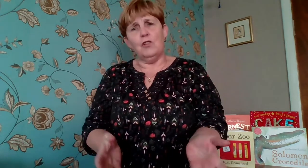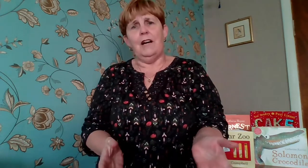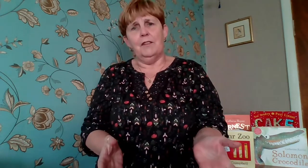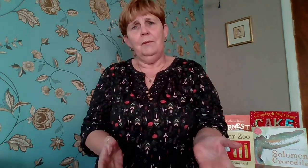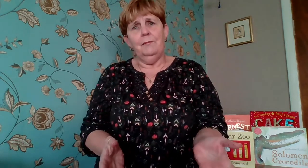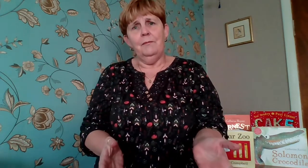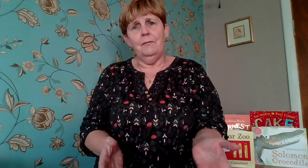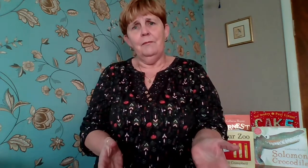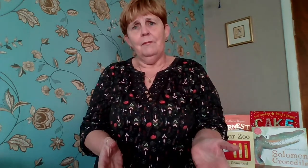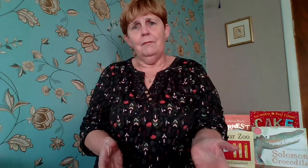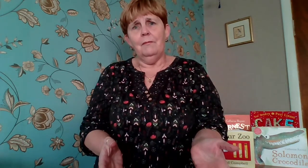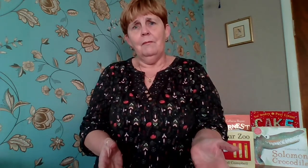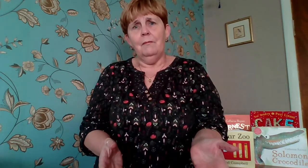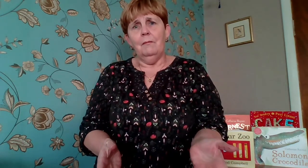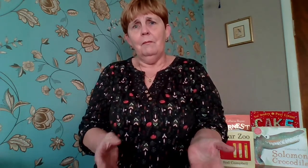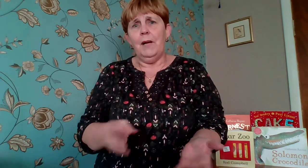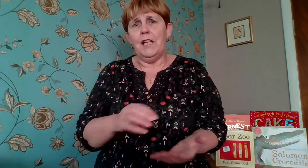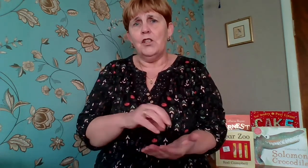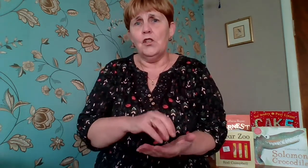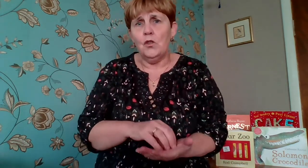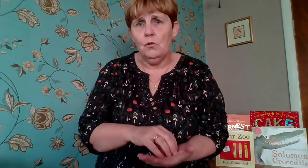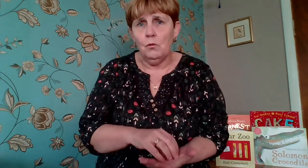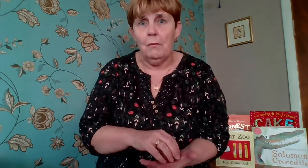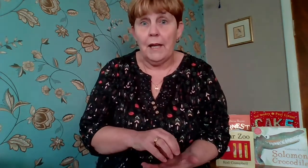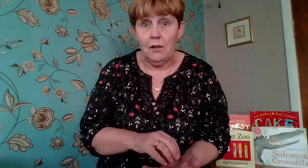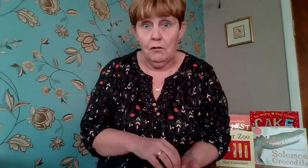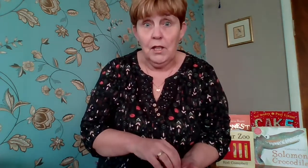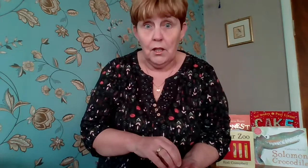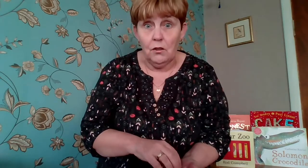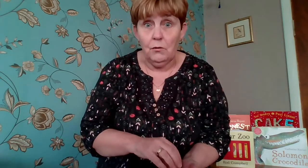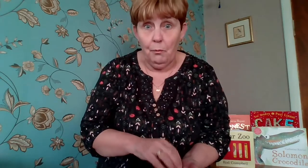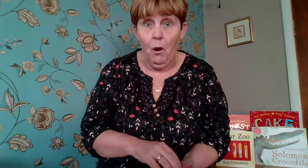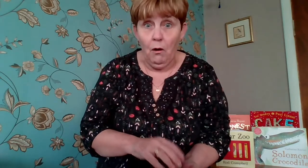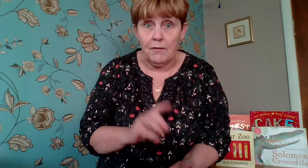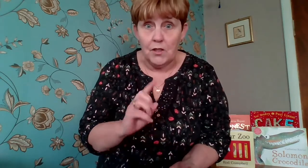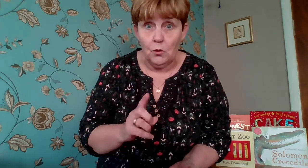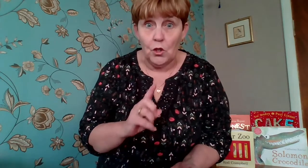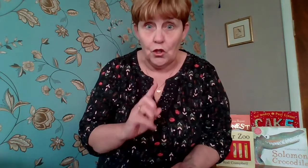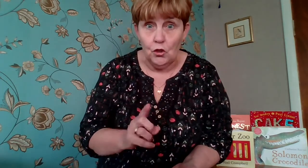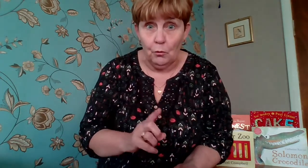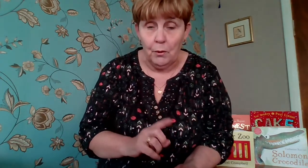traveller. I do make a really good pot of stone soup.